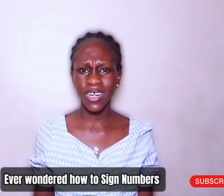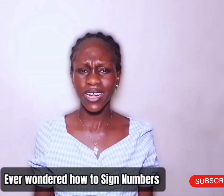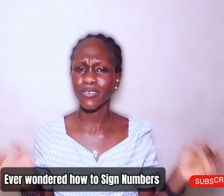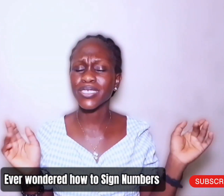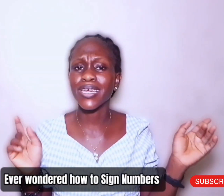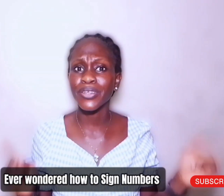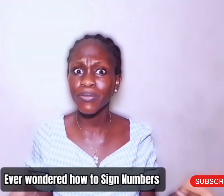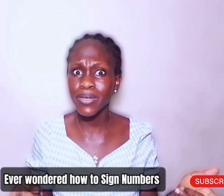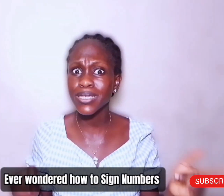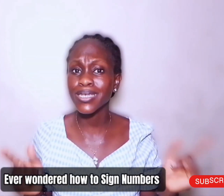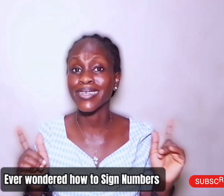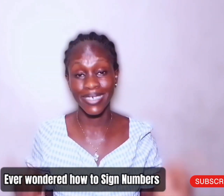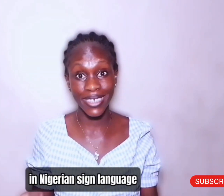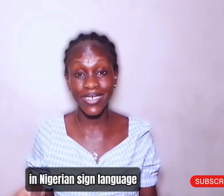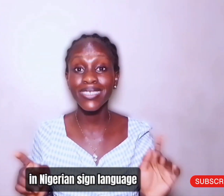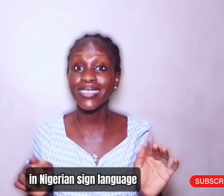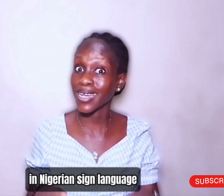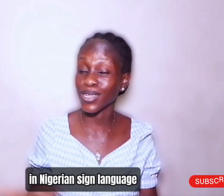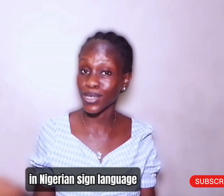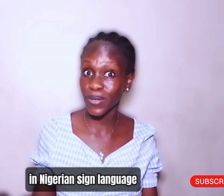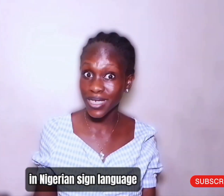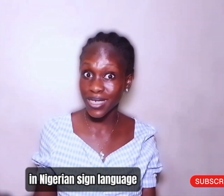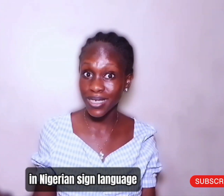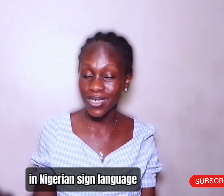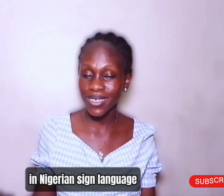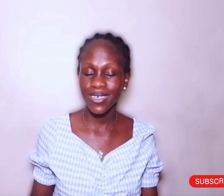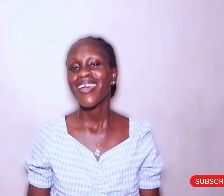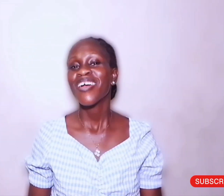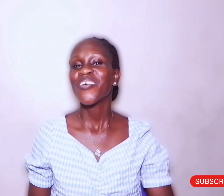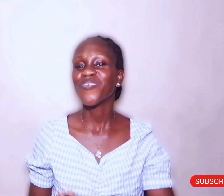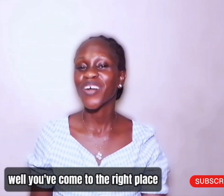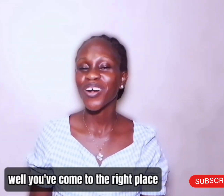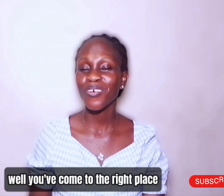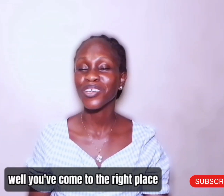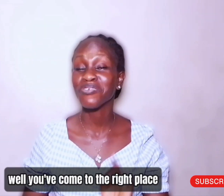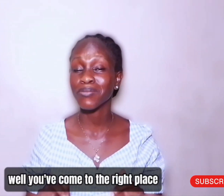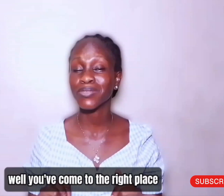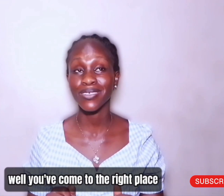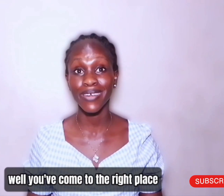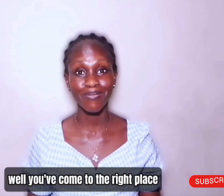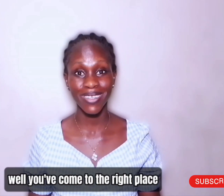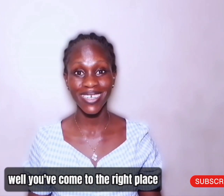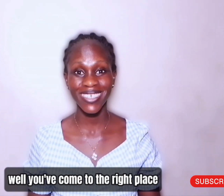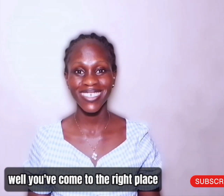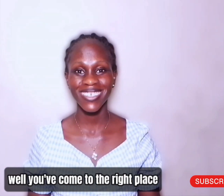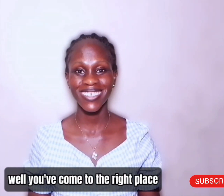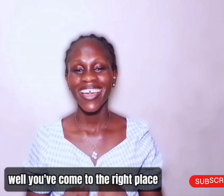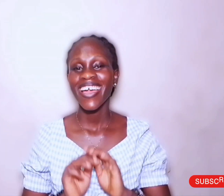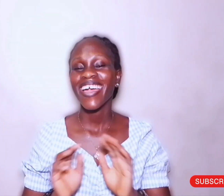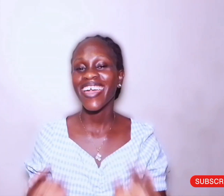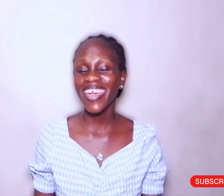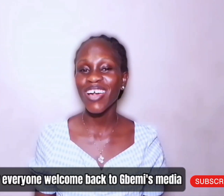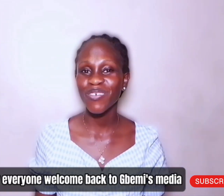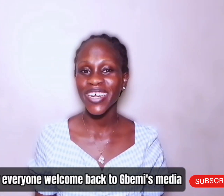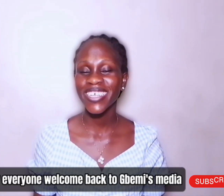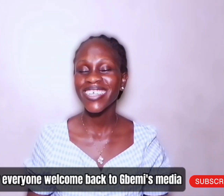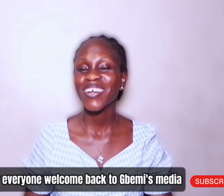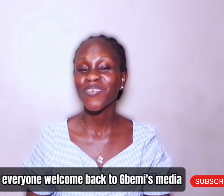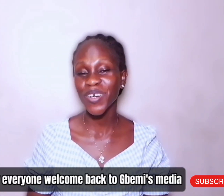Ever wondered how to sign numbers in Nigerian Sign Language? Well, you've come to the right place. Hey everyone,